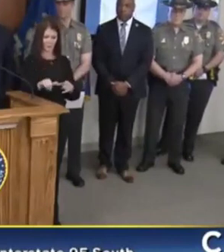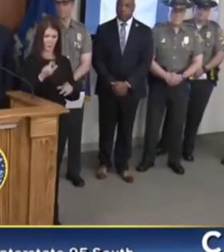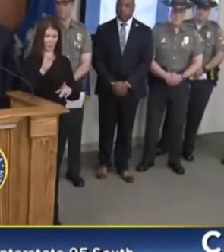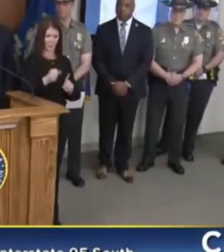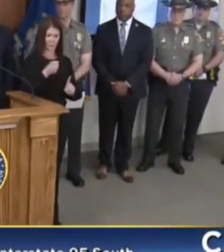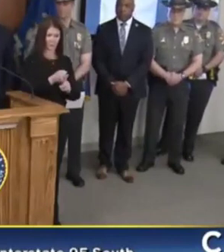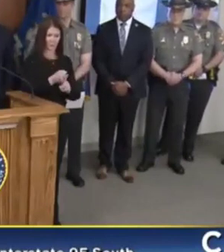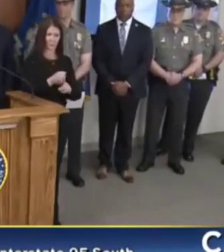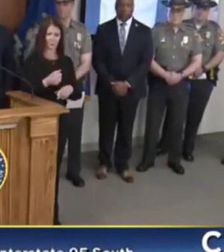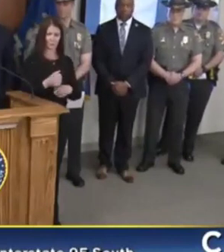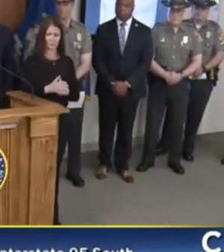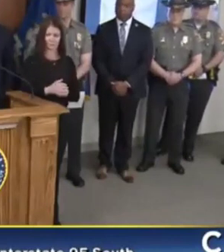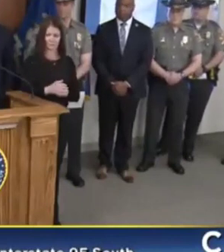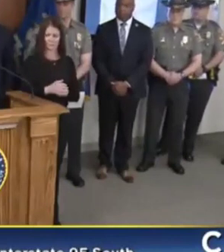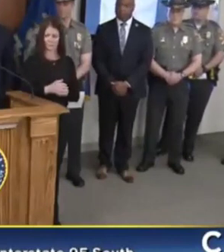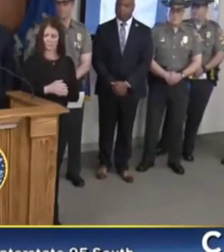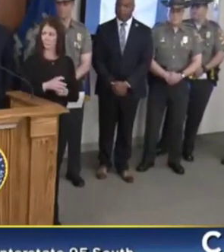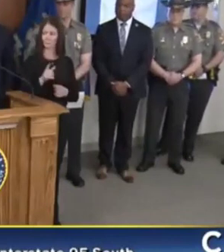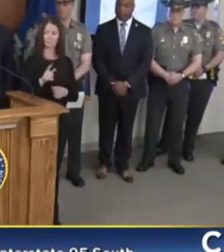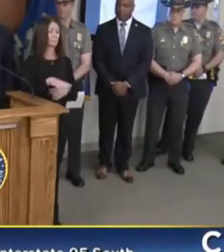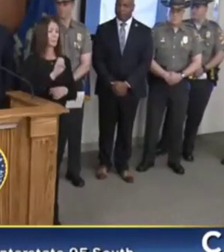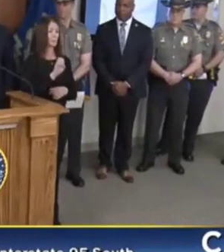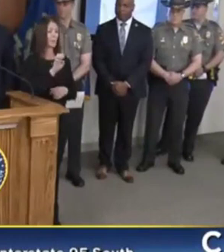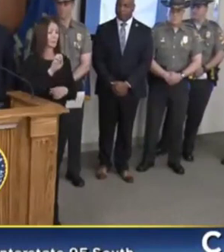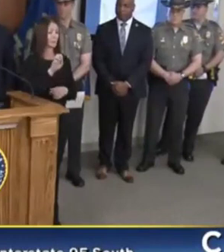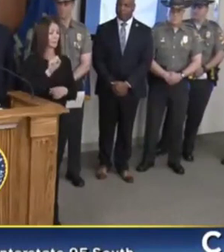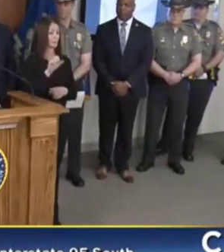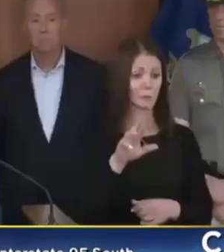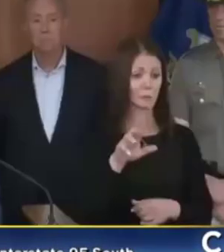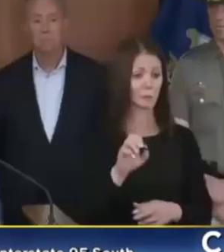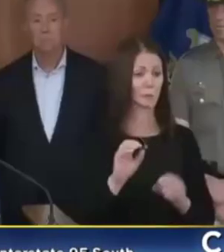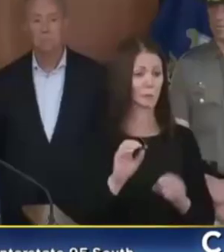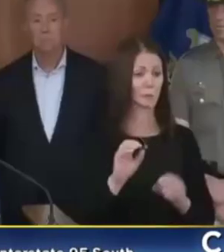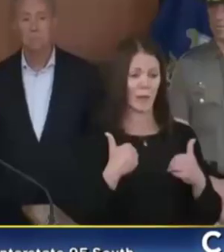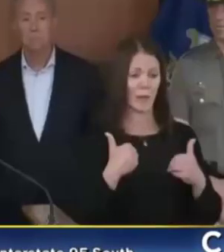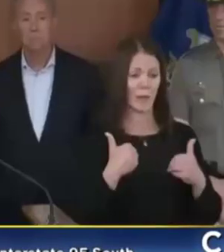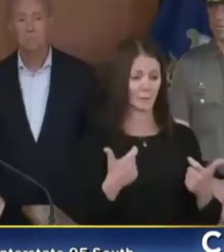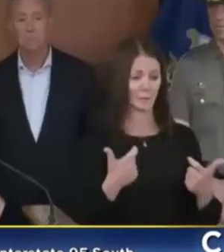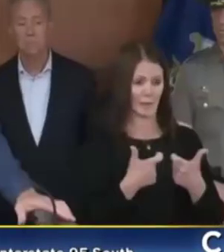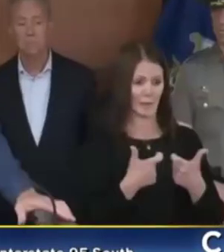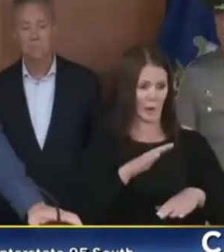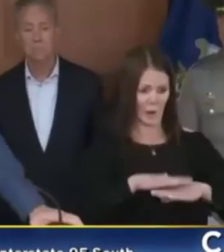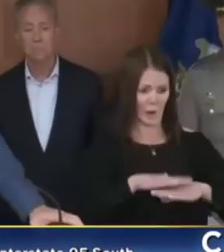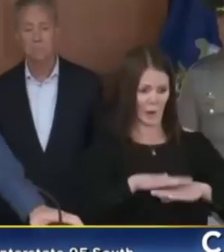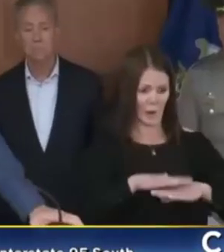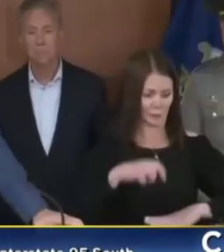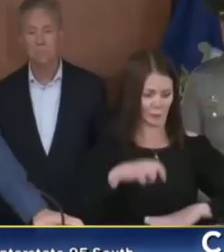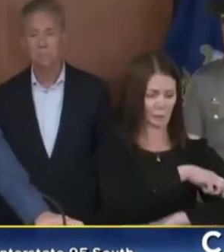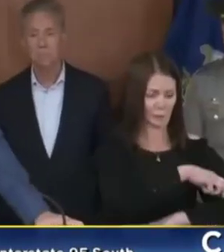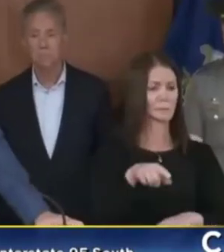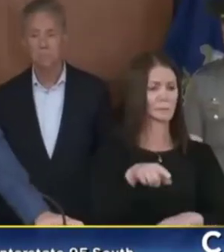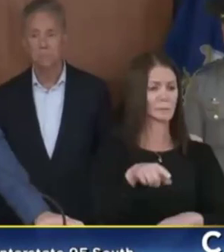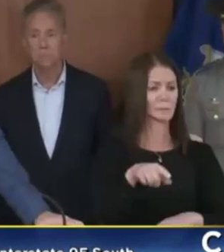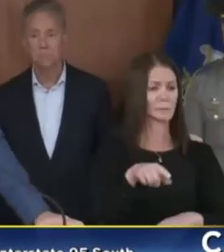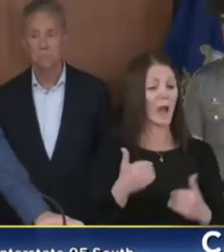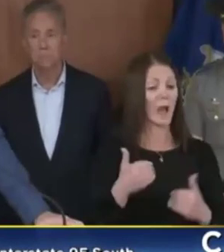all? Yeah, Eversource does not have any electric facilities on the structure. It's only a 12-inch steel gas